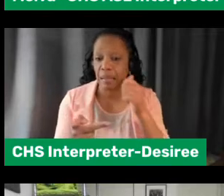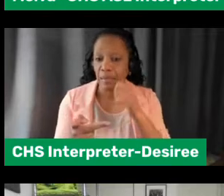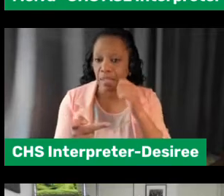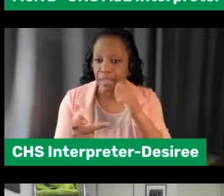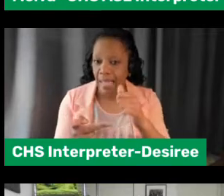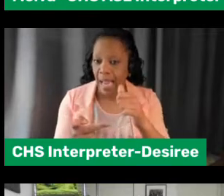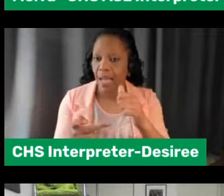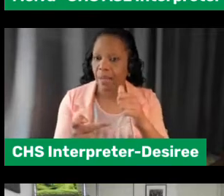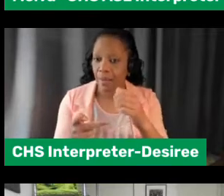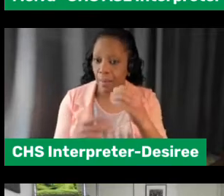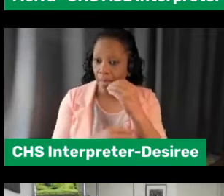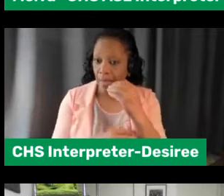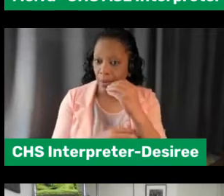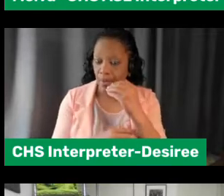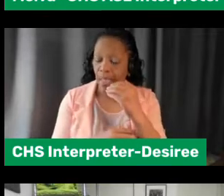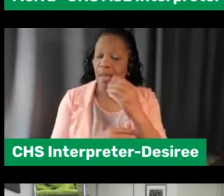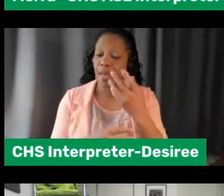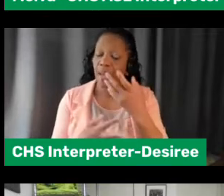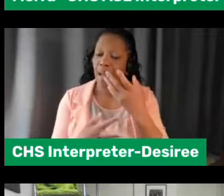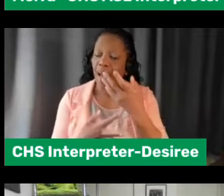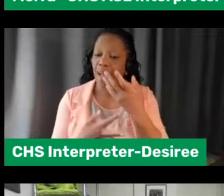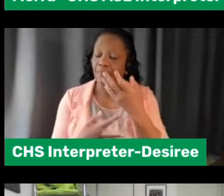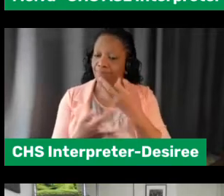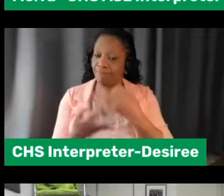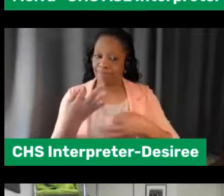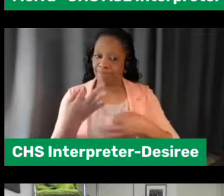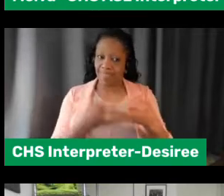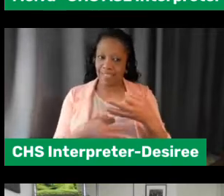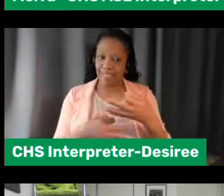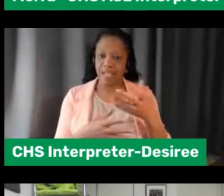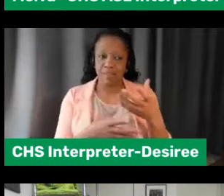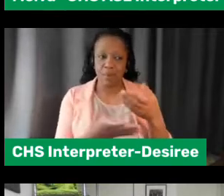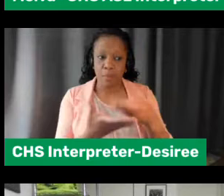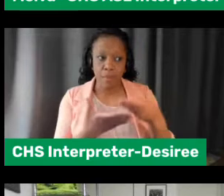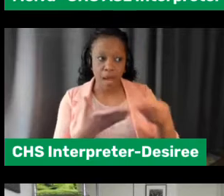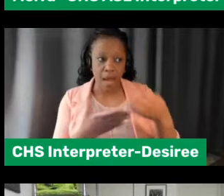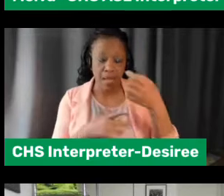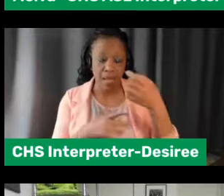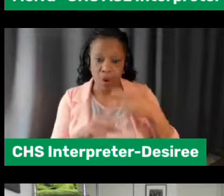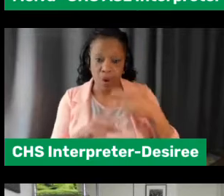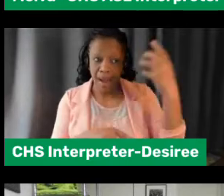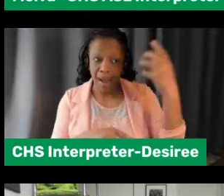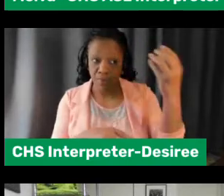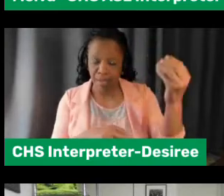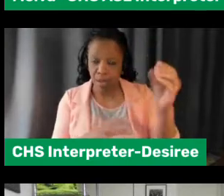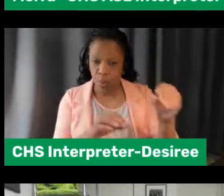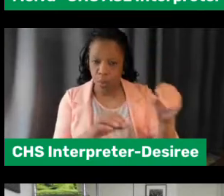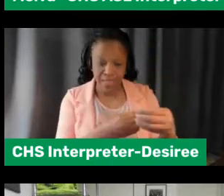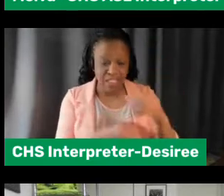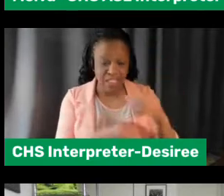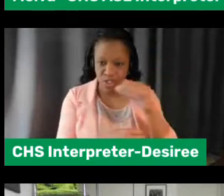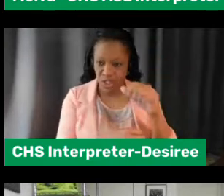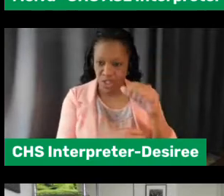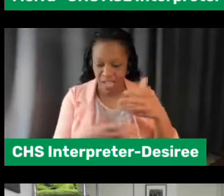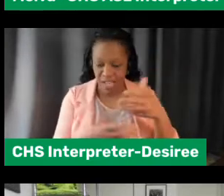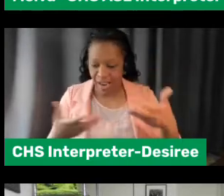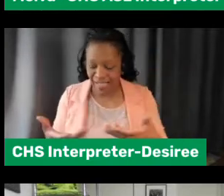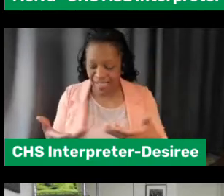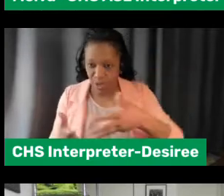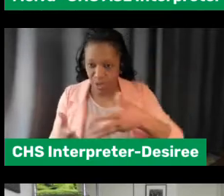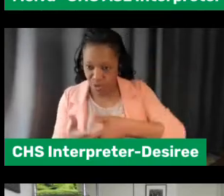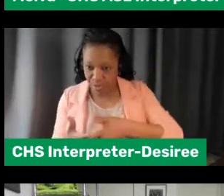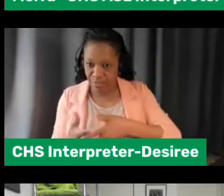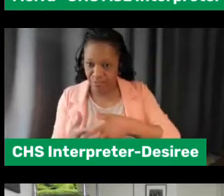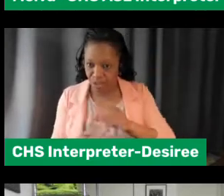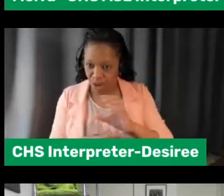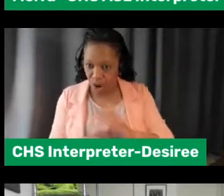from outside organizations that are not rooted in Chicago, they're working with